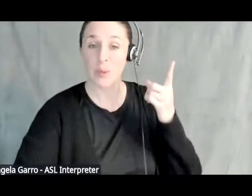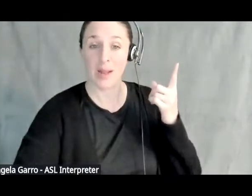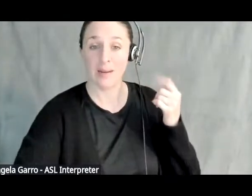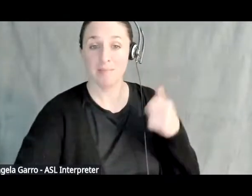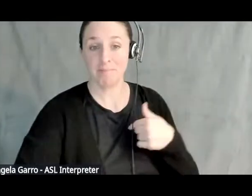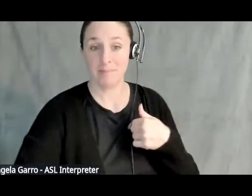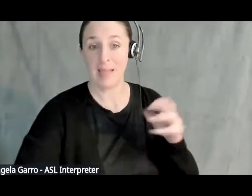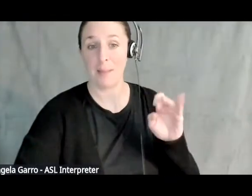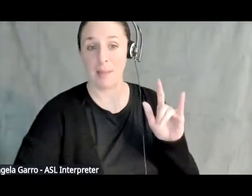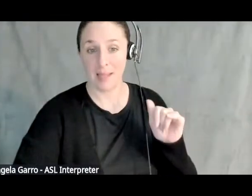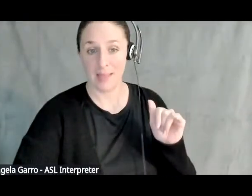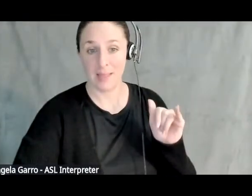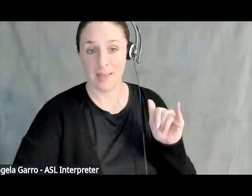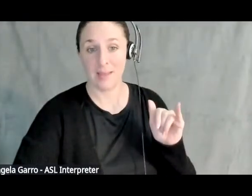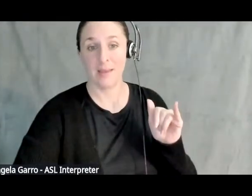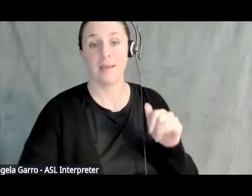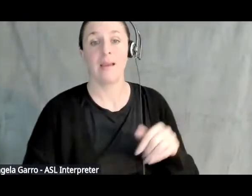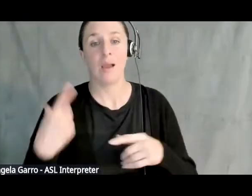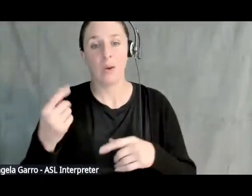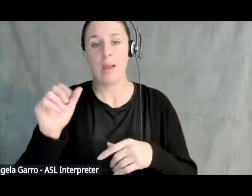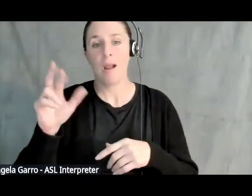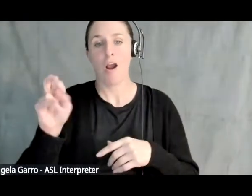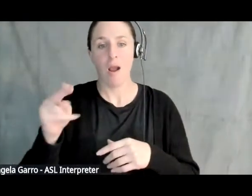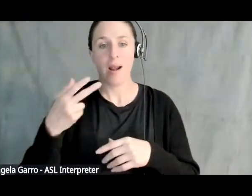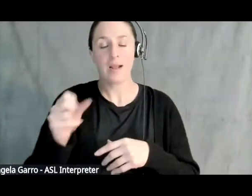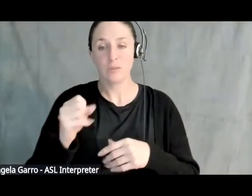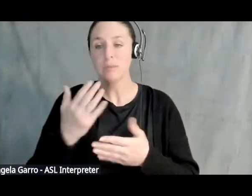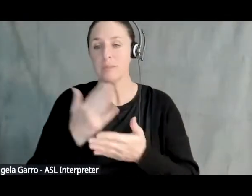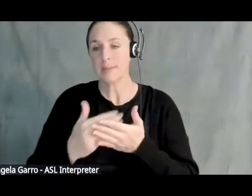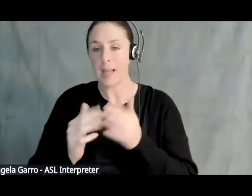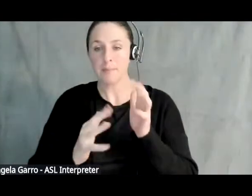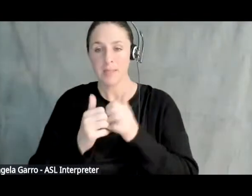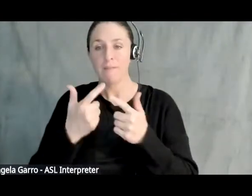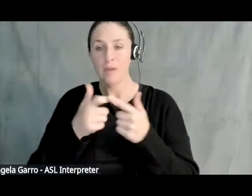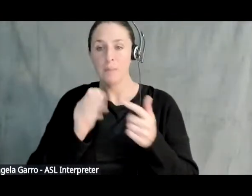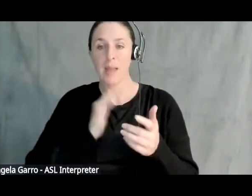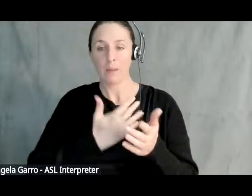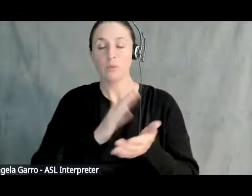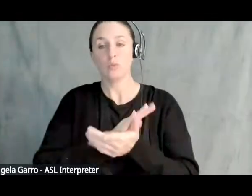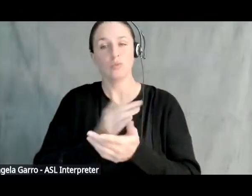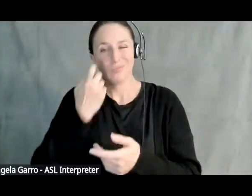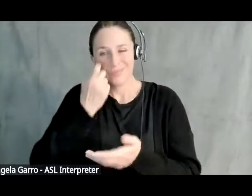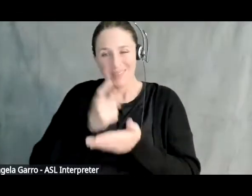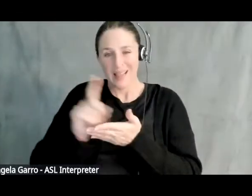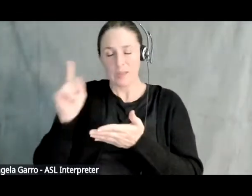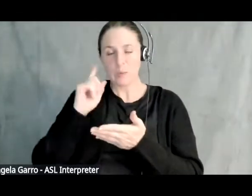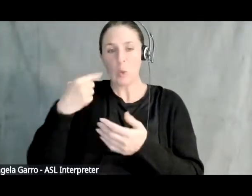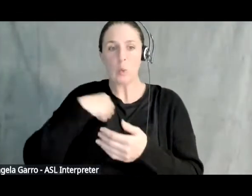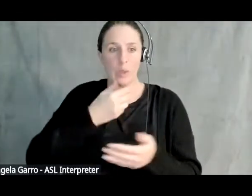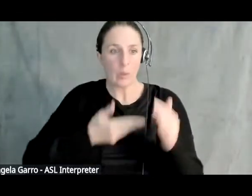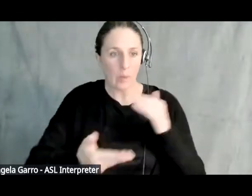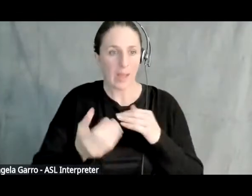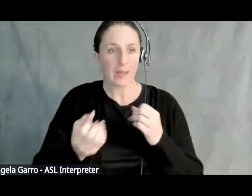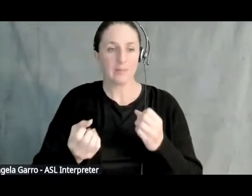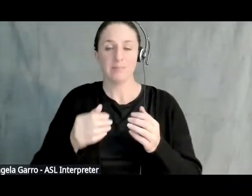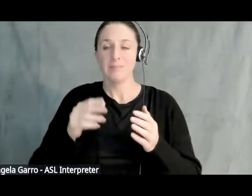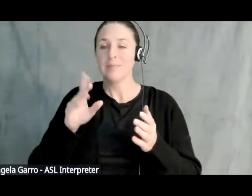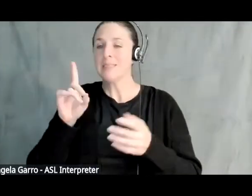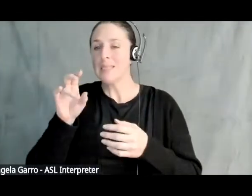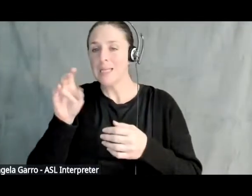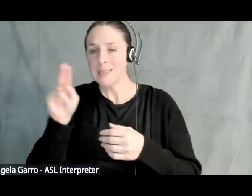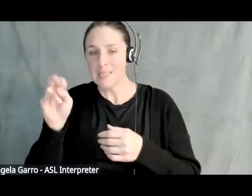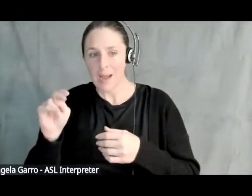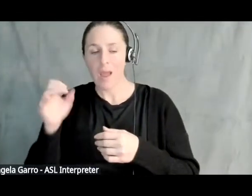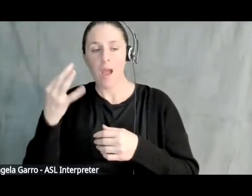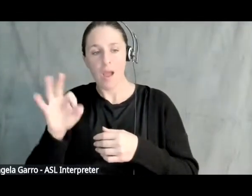Emily and I go to Aragon High School. Some updates from our school. Just last week, we welcomed dozens of presenters for our career